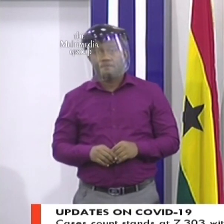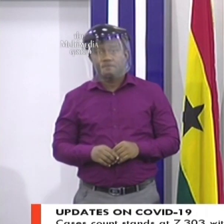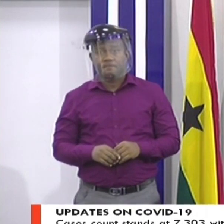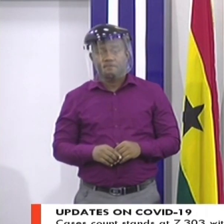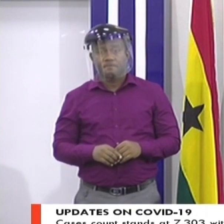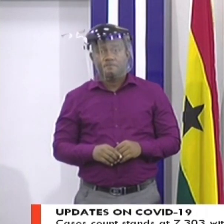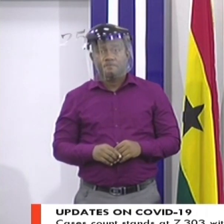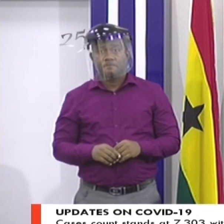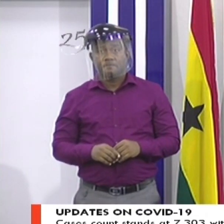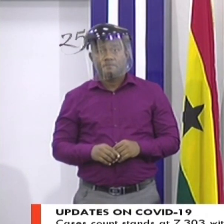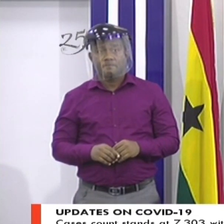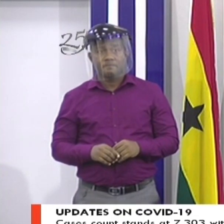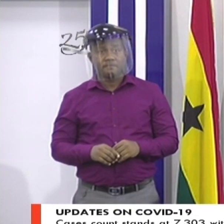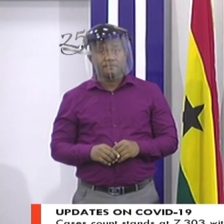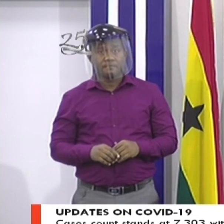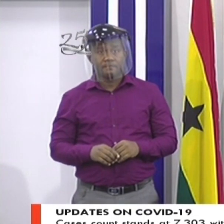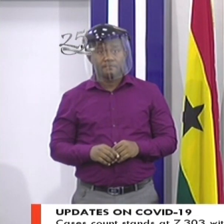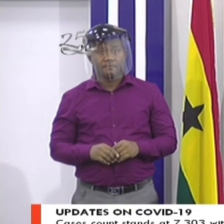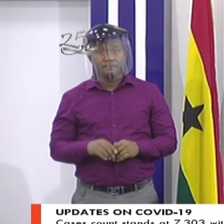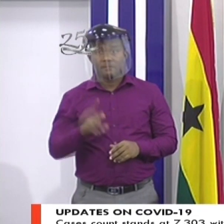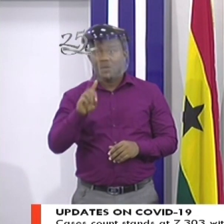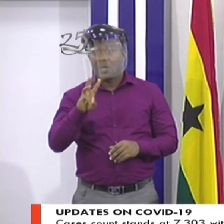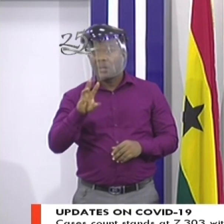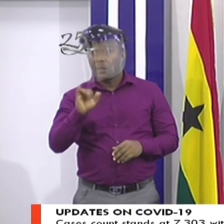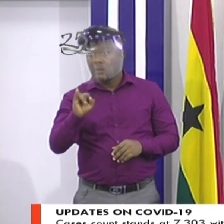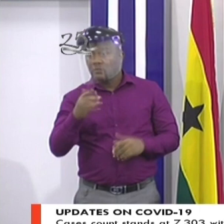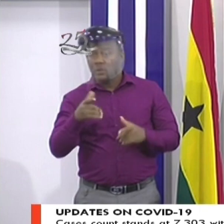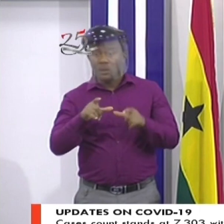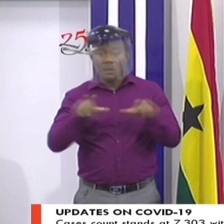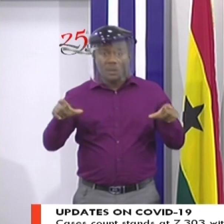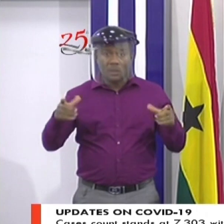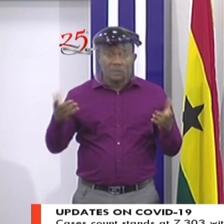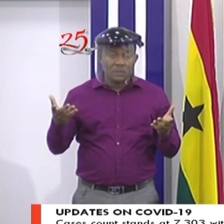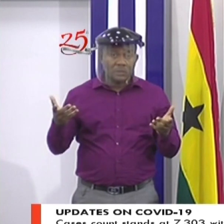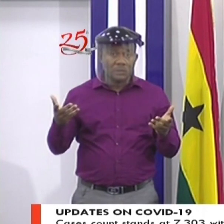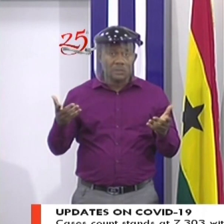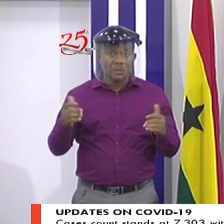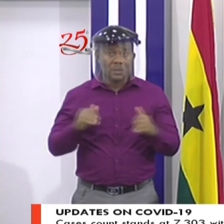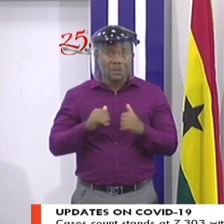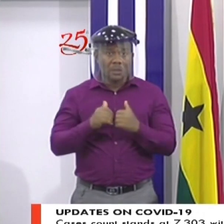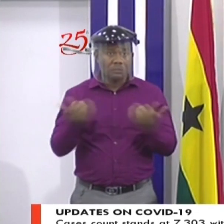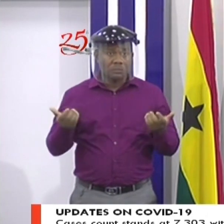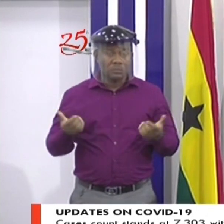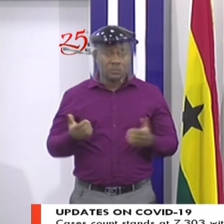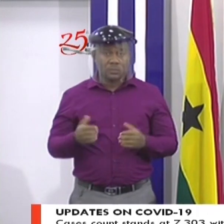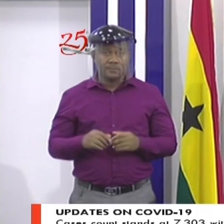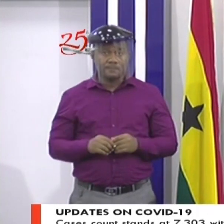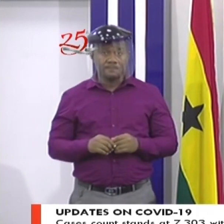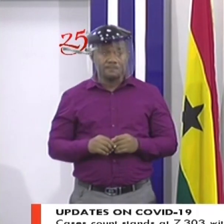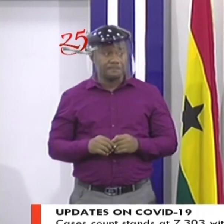tree stations.